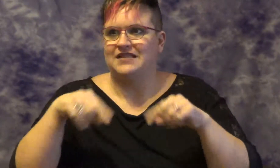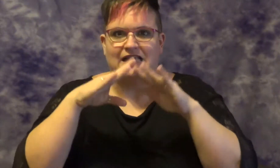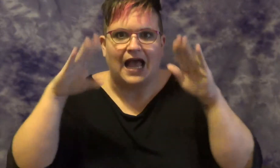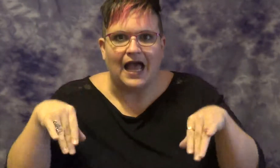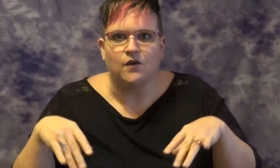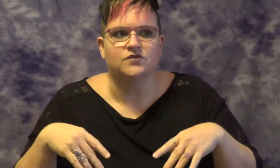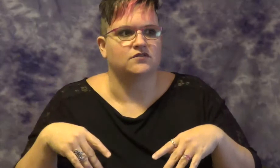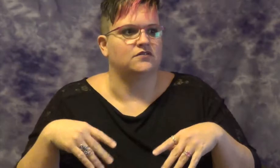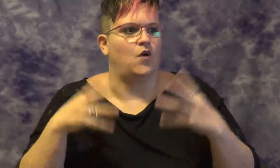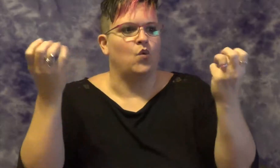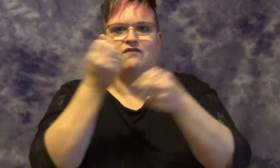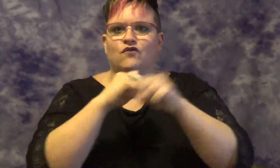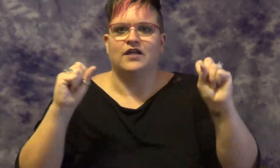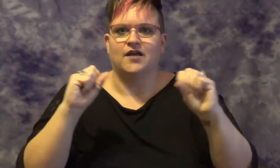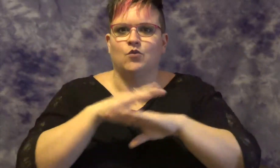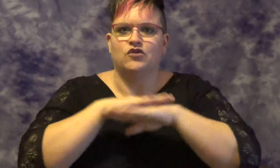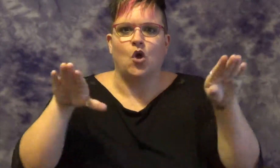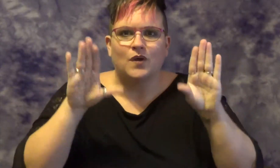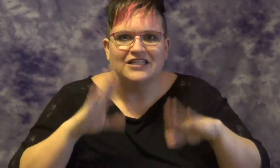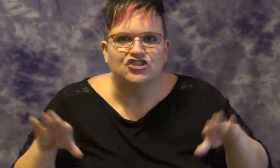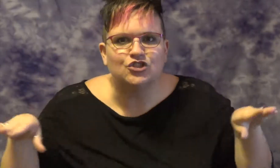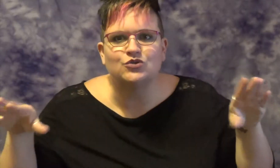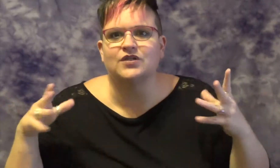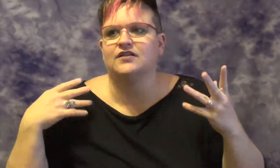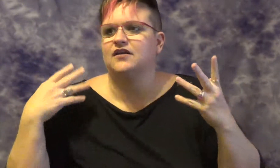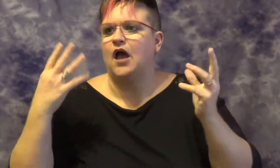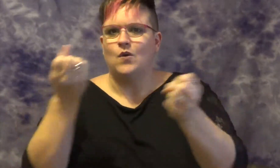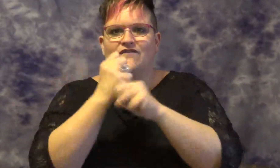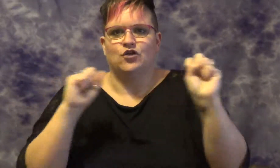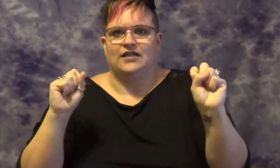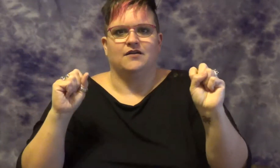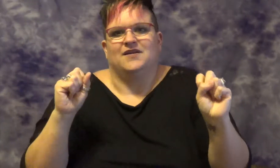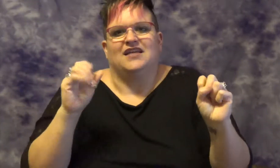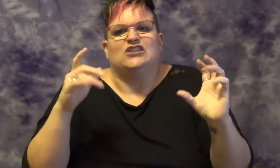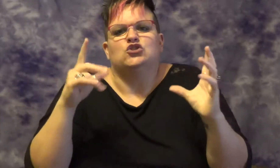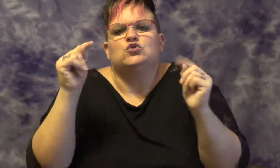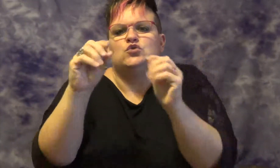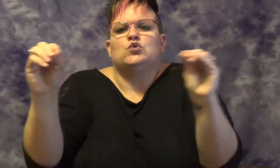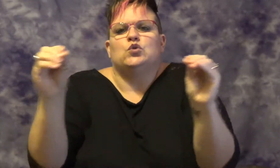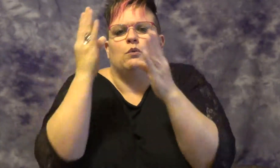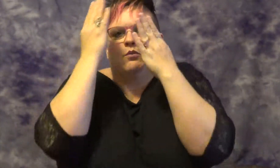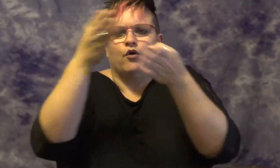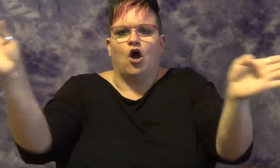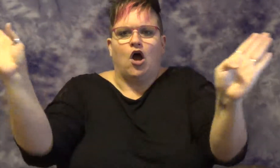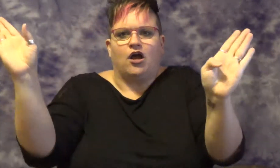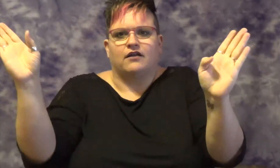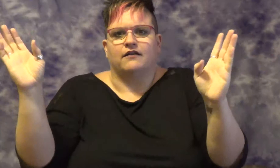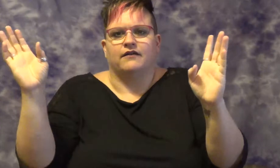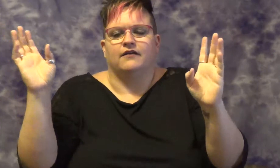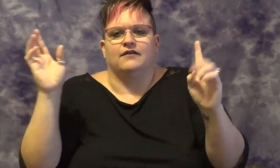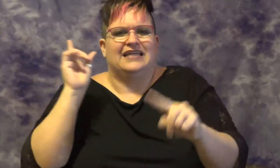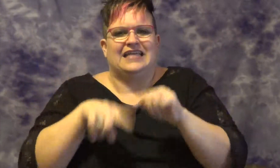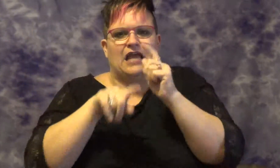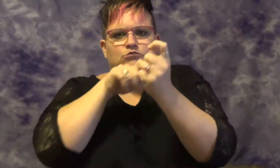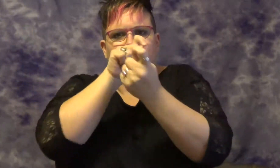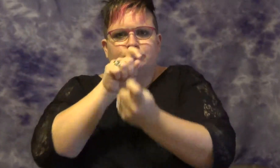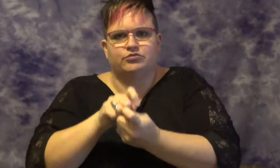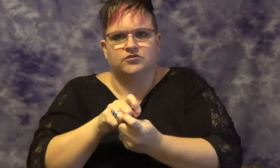want the freedom? Do they want freedom from this house? Do they want freedom from no children? Do they want freedom from what? It's just too broad. You